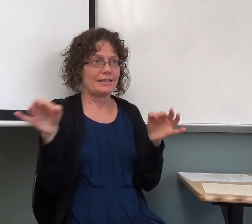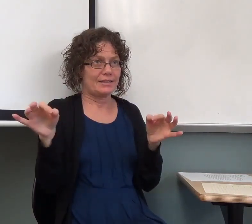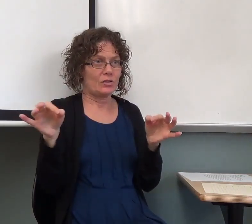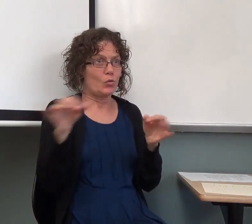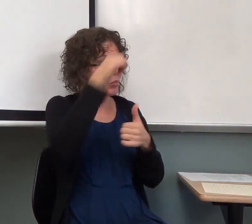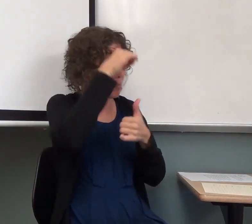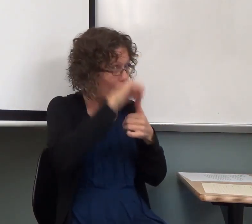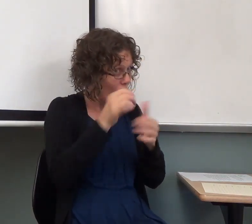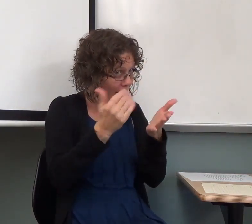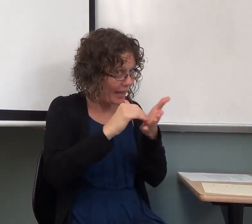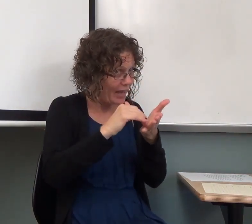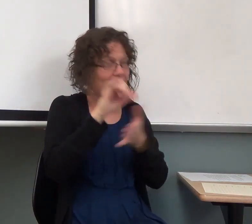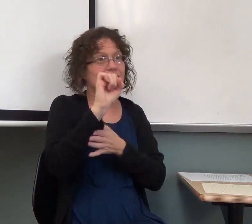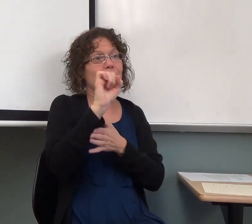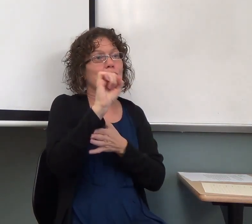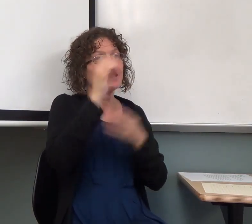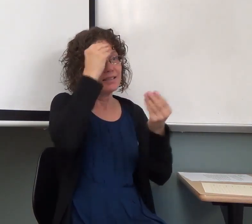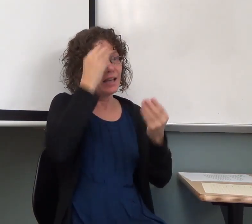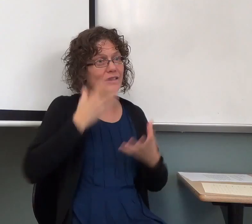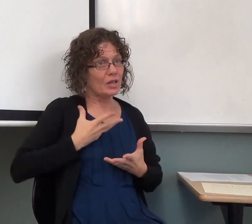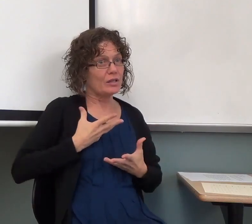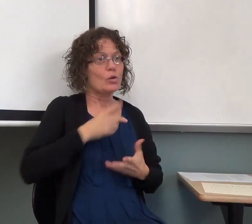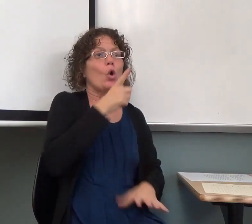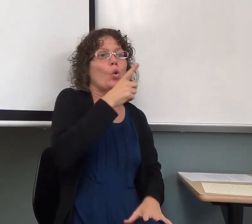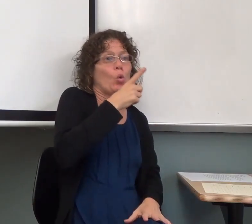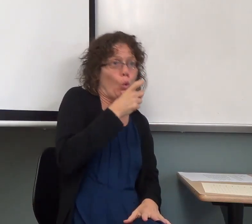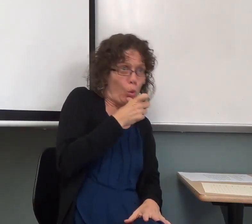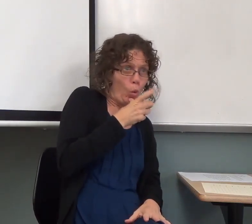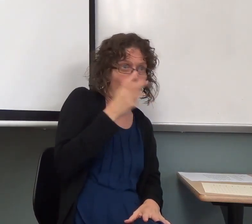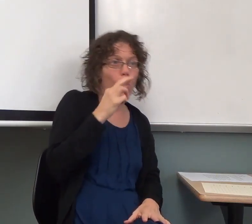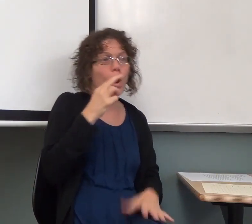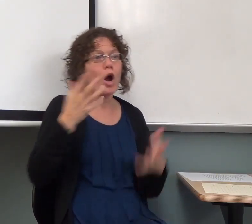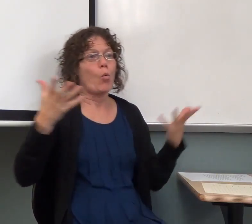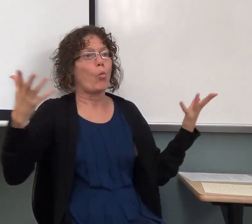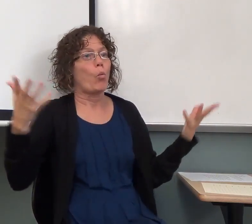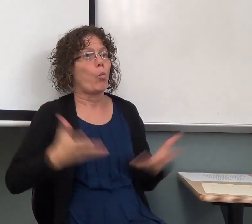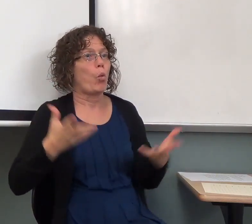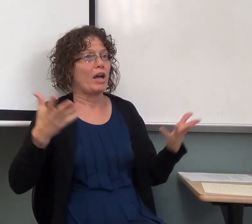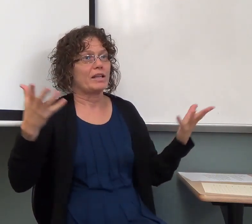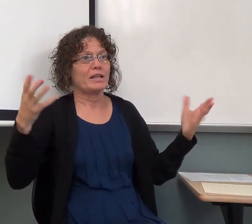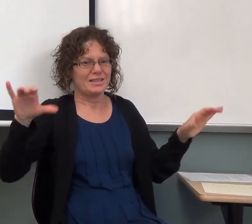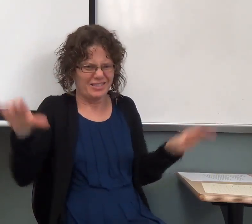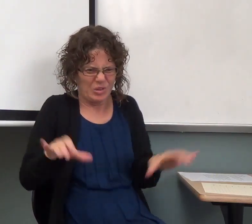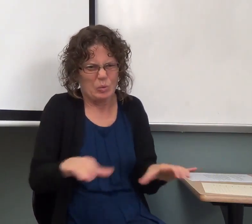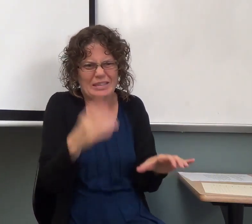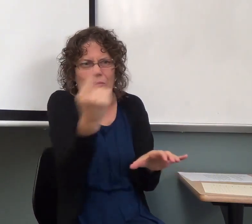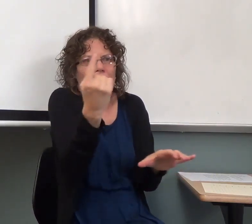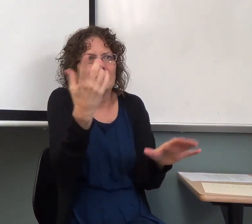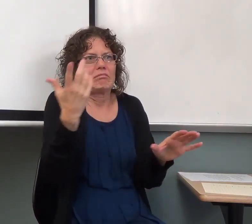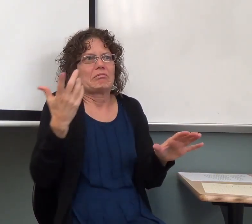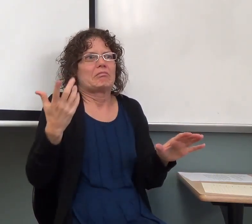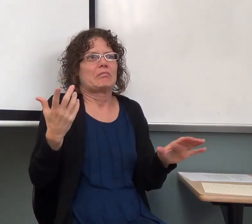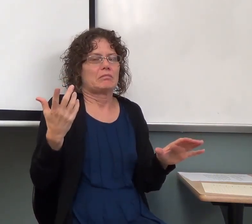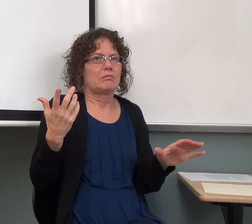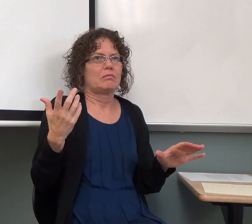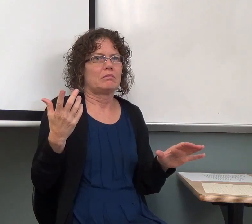subject tells us who or what is doing something. So I'll help you with